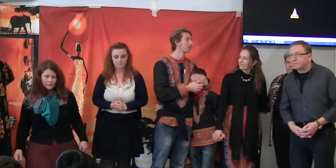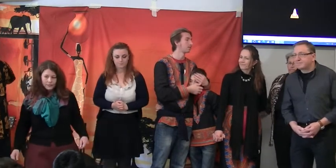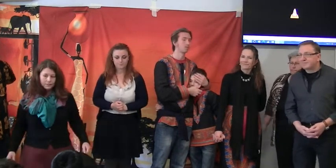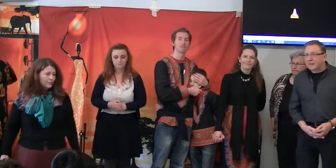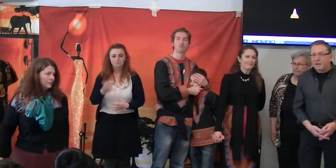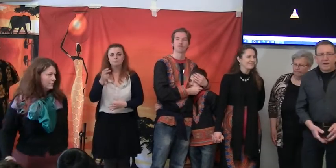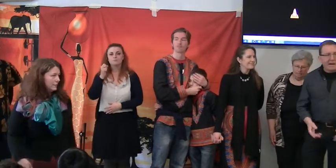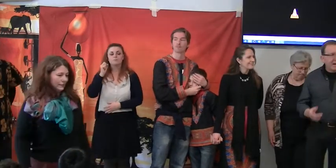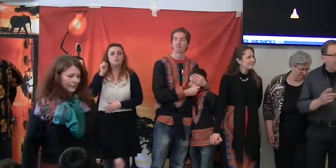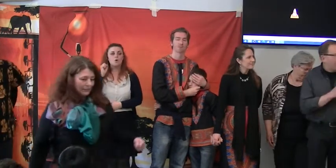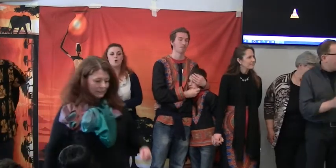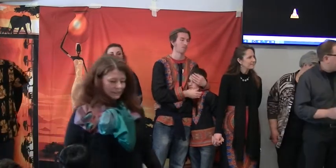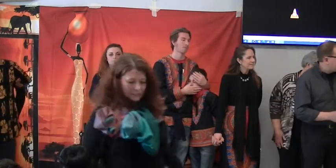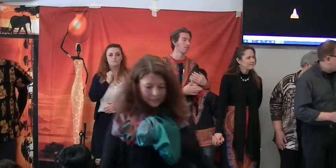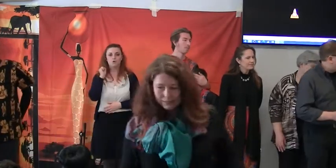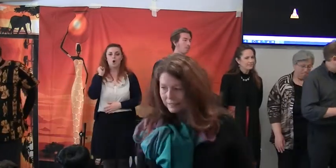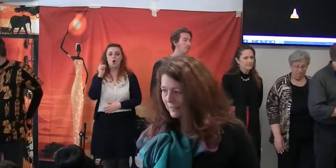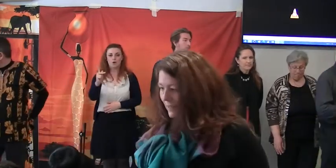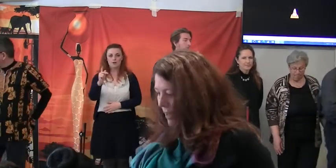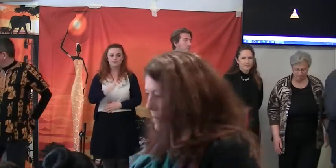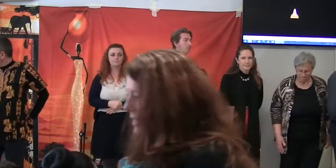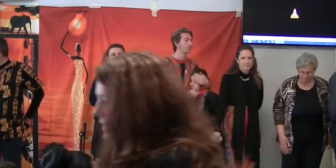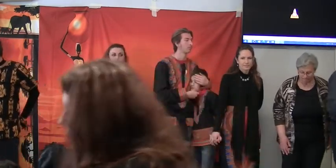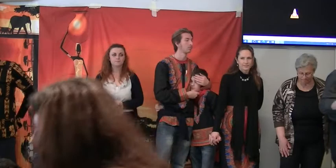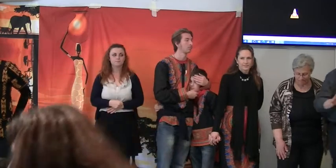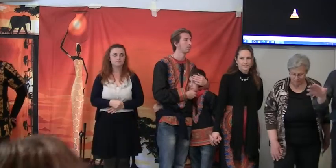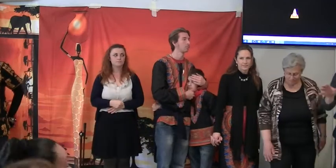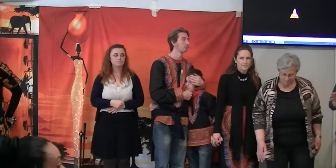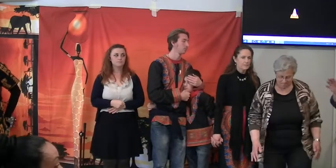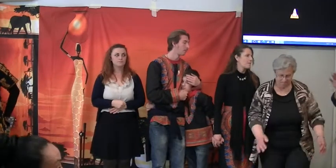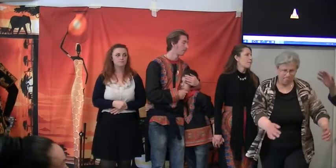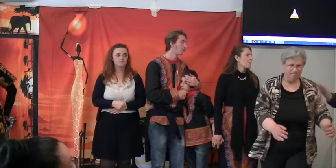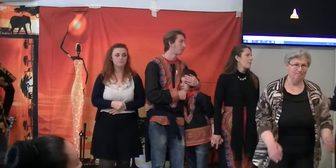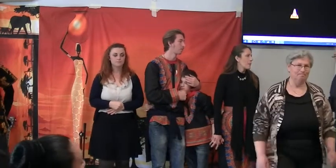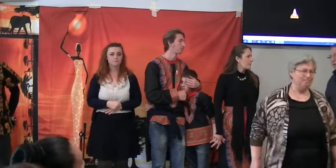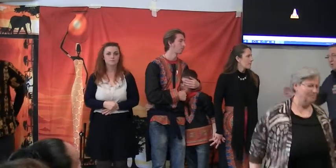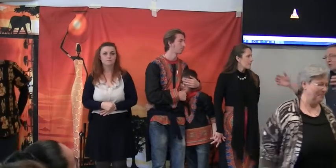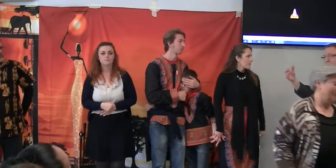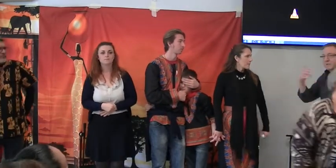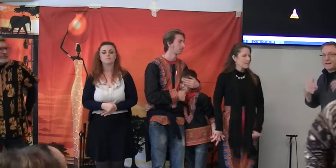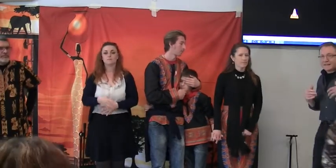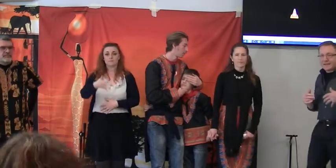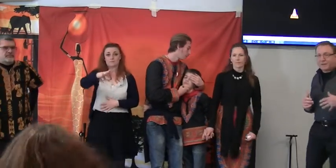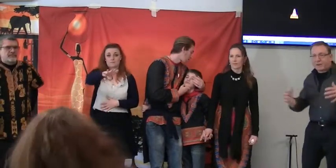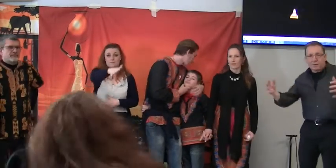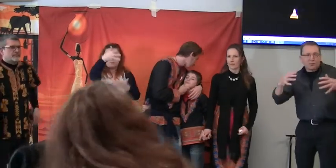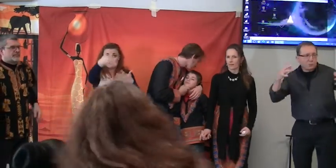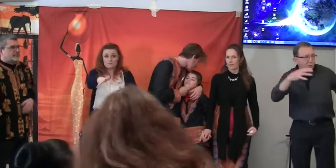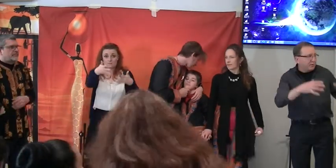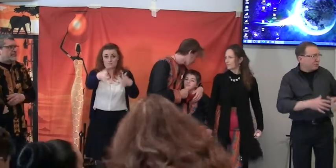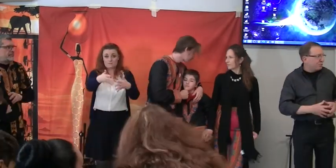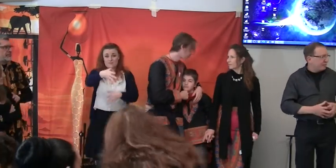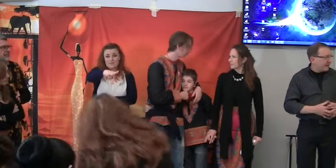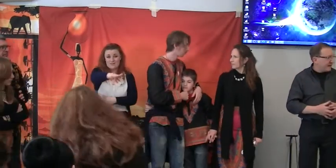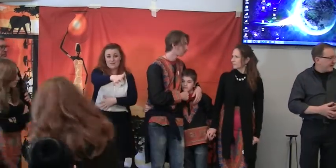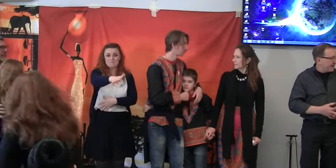Ok, una cosa che adesso in pratica appunto è quasi finito, cominceremo a smantellare piano piano tutto